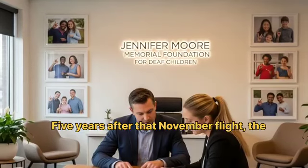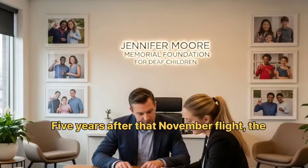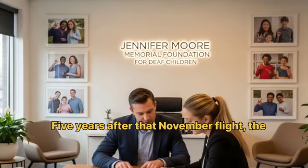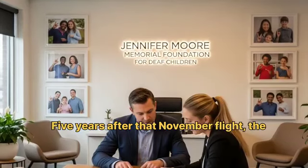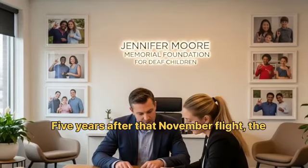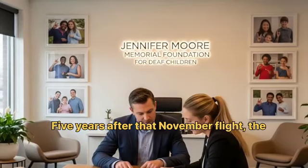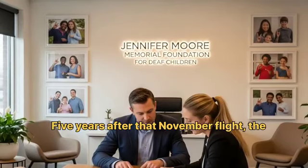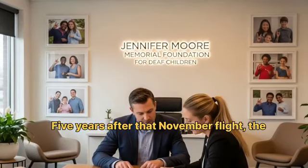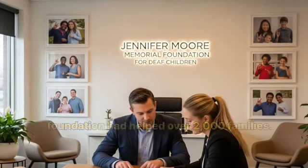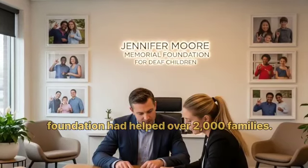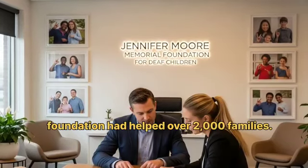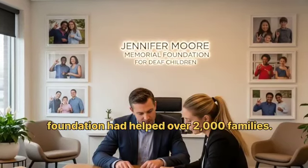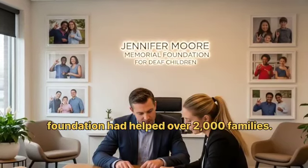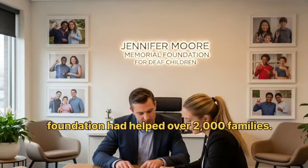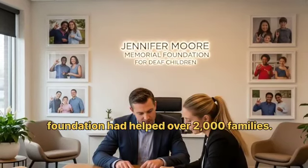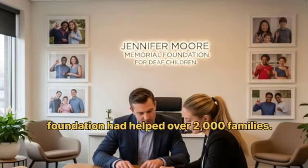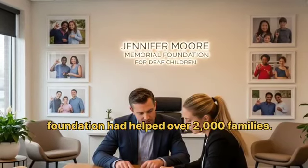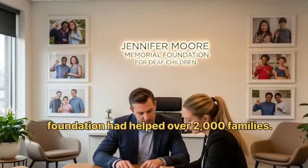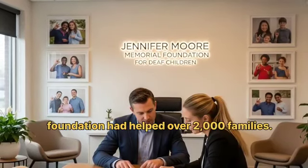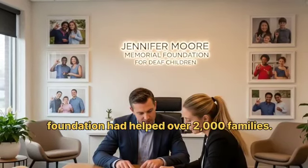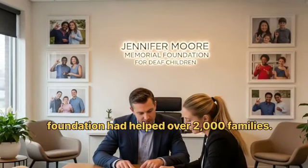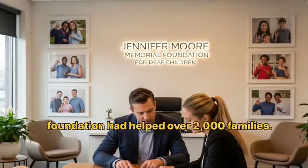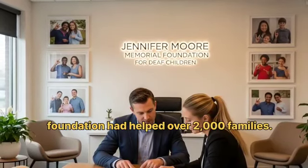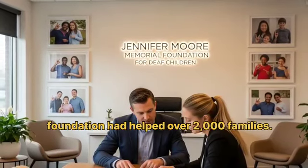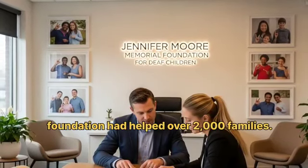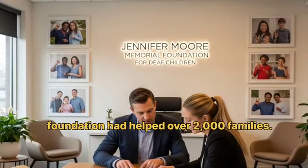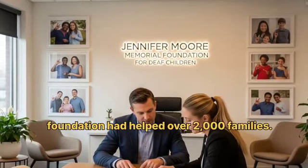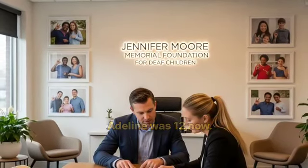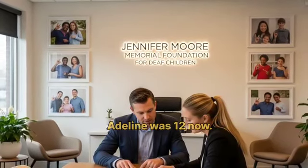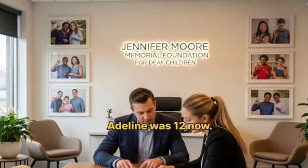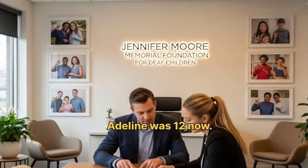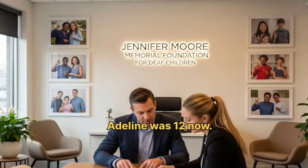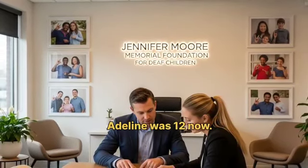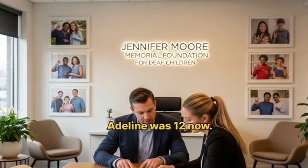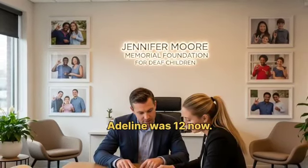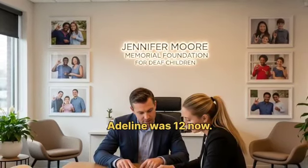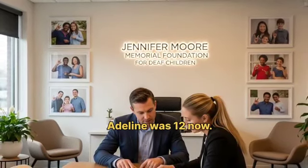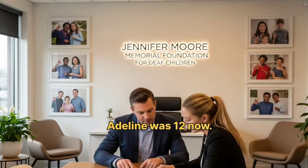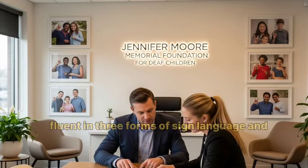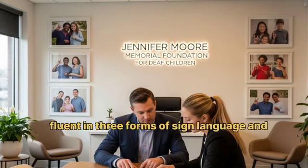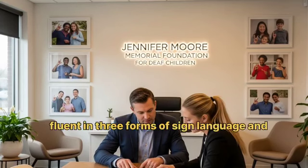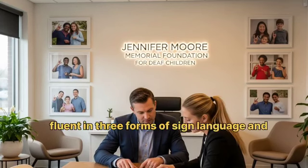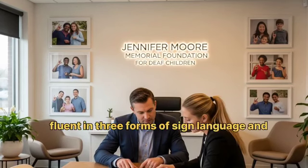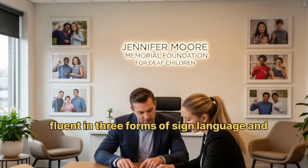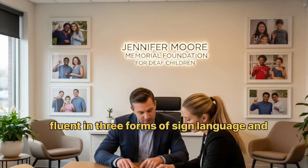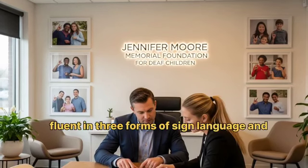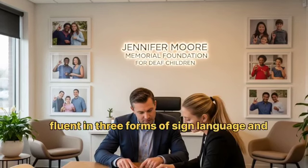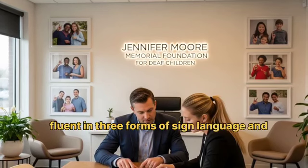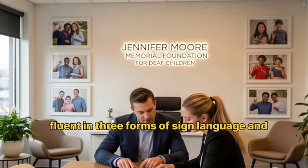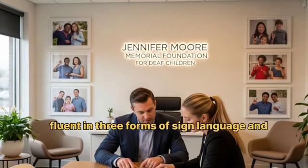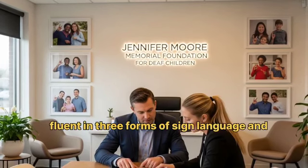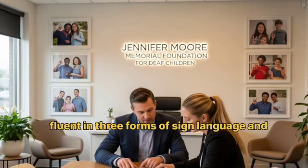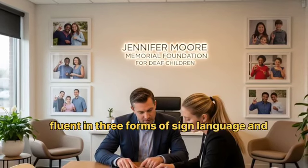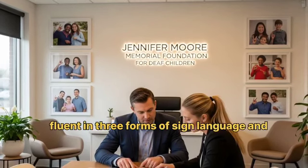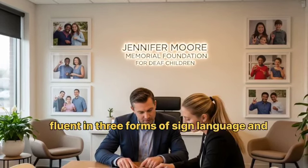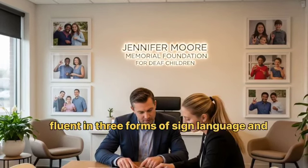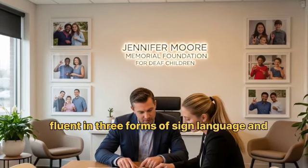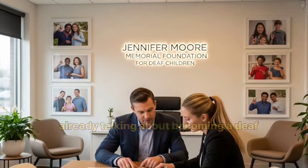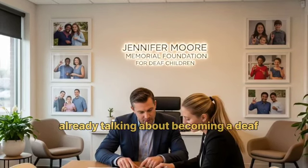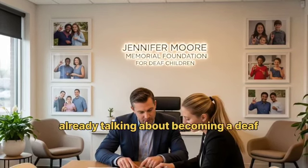flight, the foundation had helped over 2,000 families. Adeline was 12 now, fluent in 3 forms of sign language, and